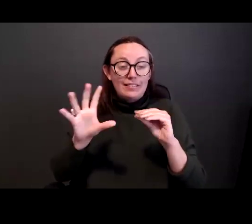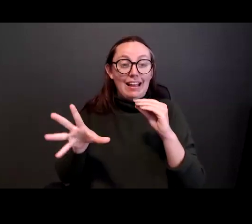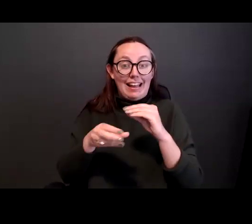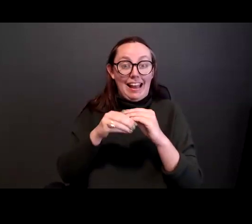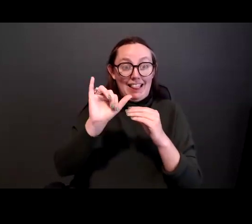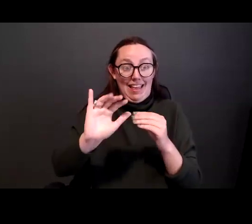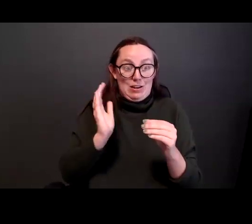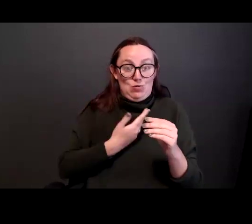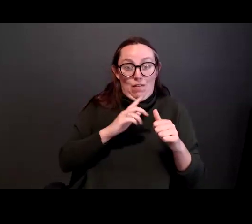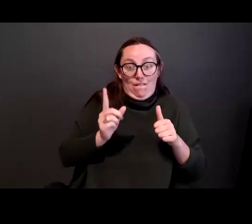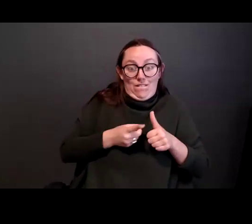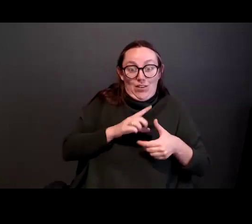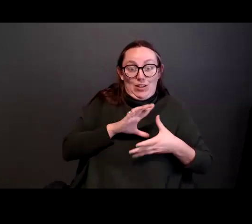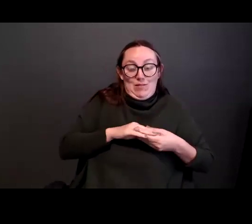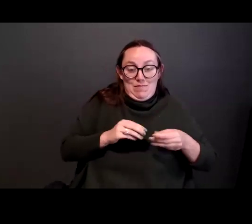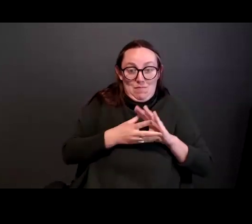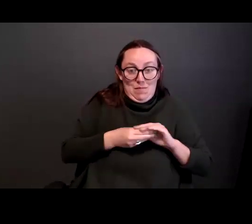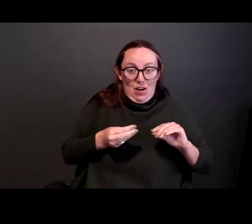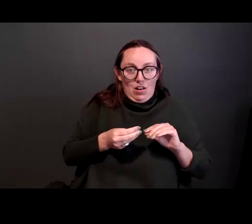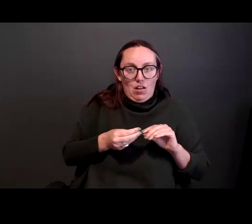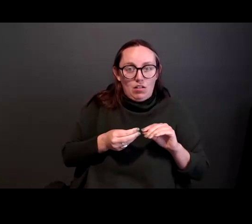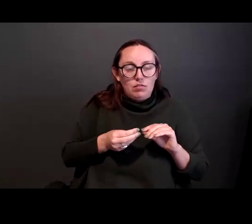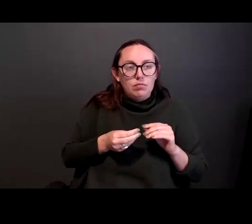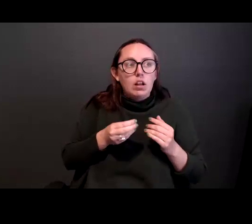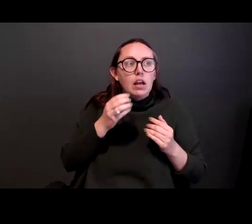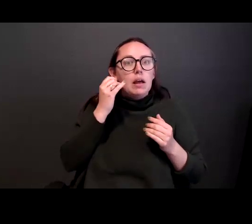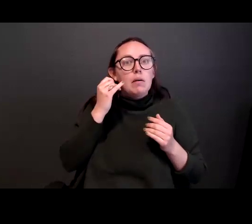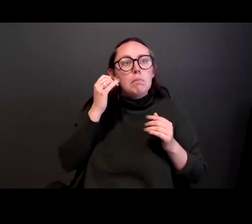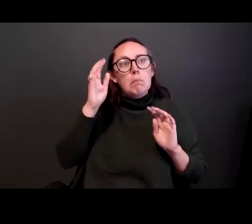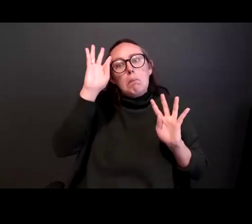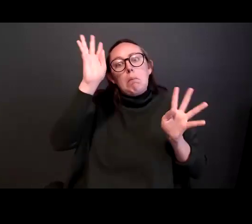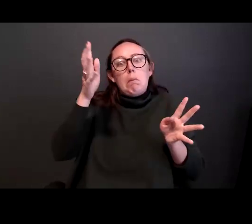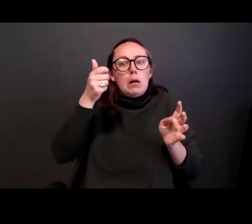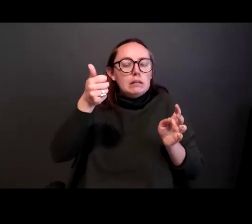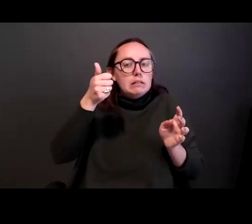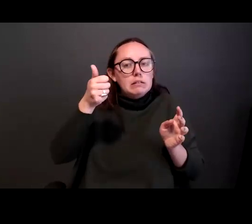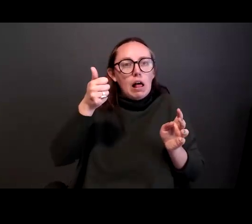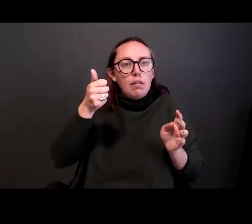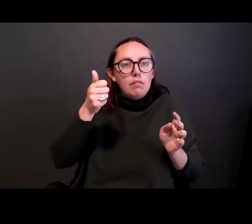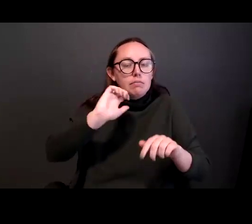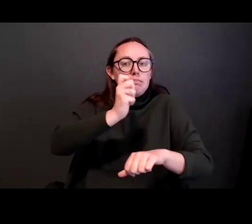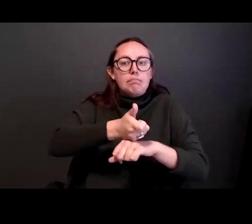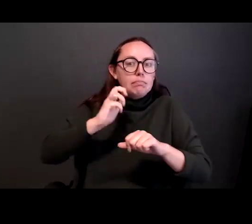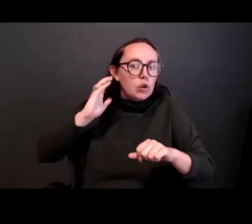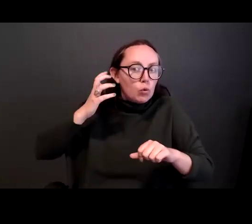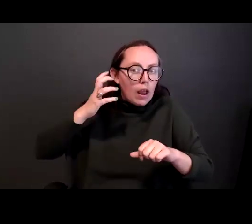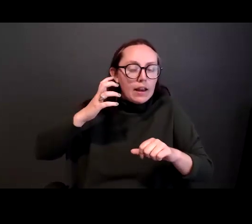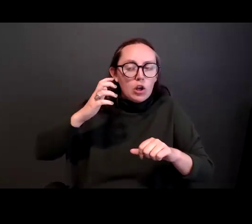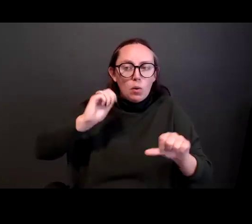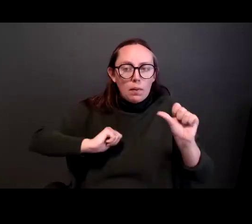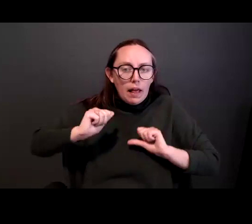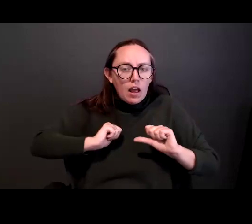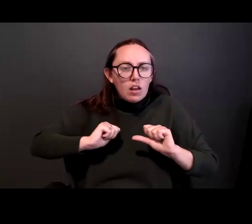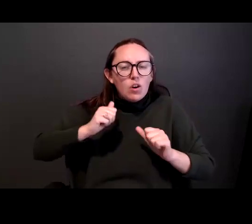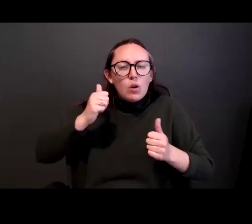of sounds might you include in a radio play of this storytelling moment?